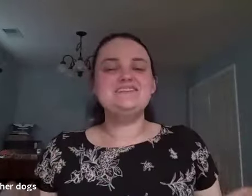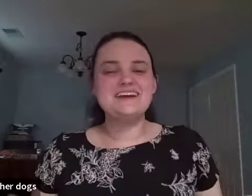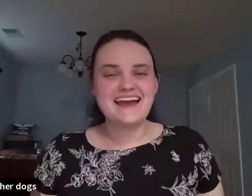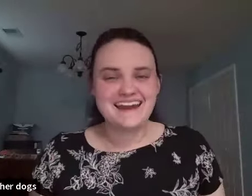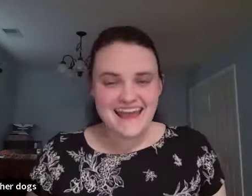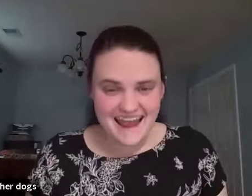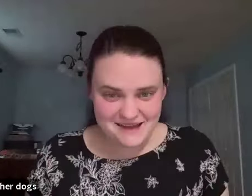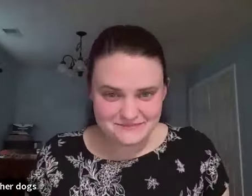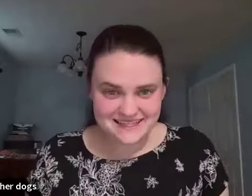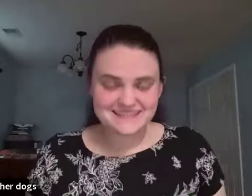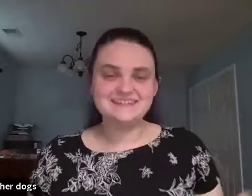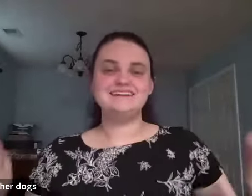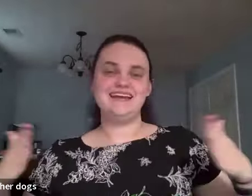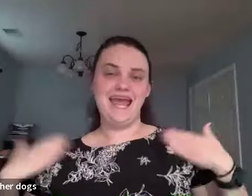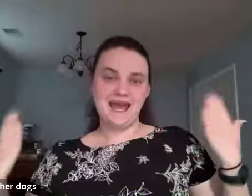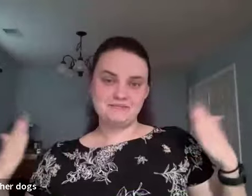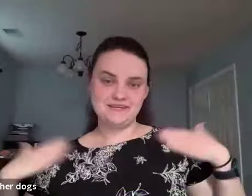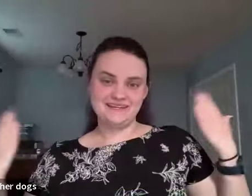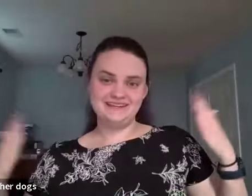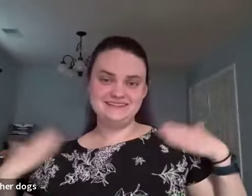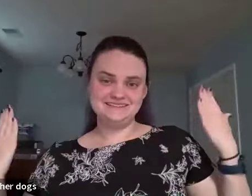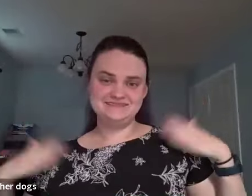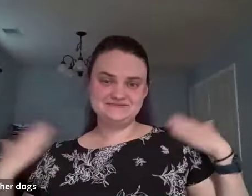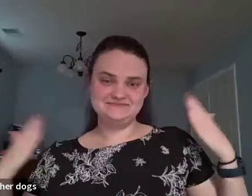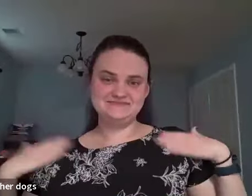Then we had happy, happy,